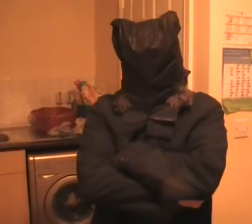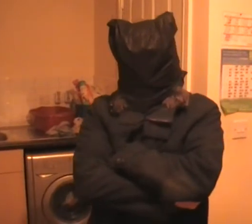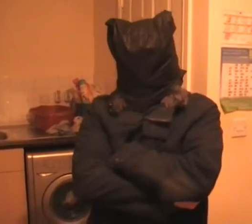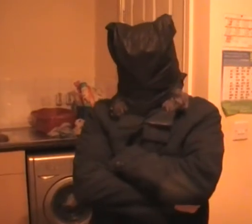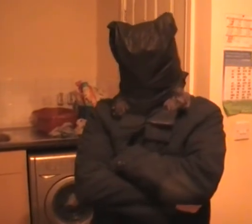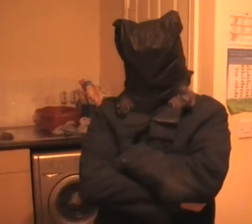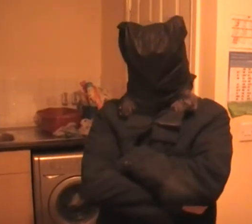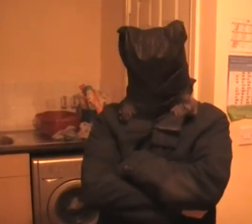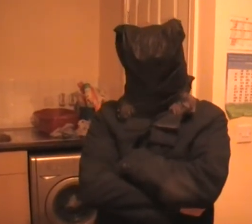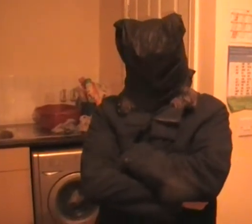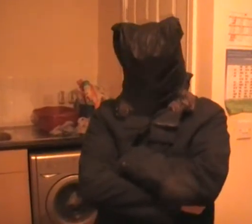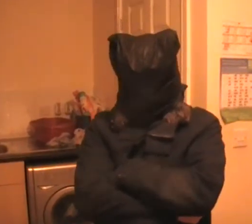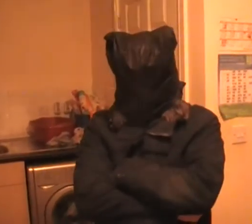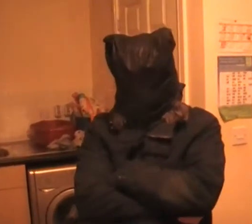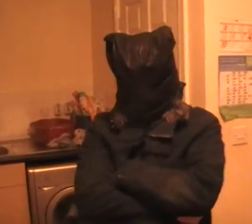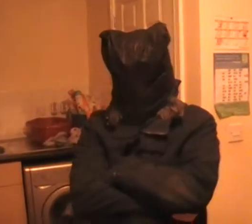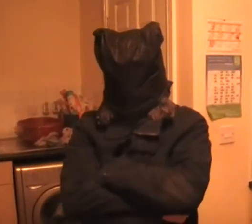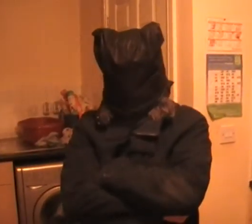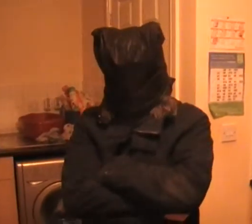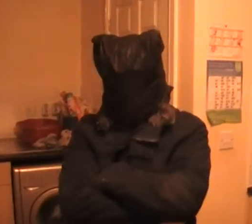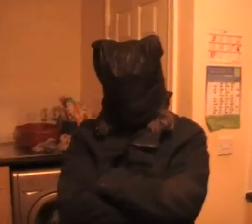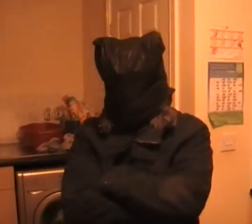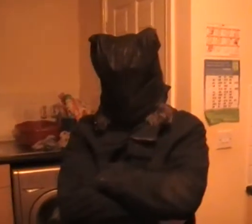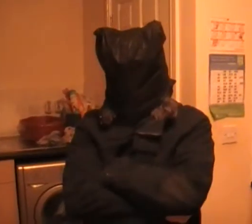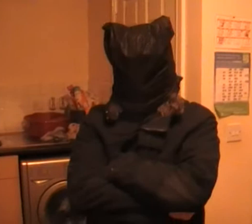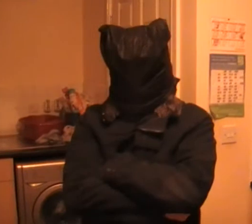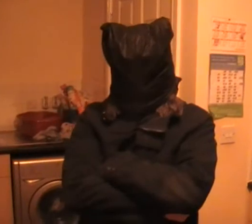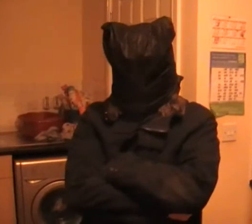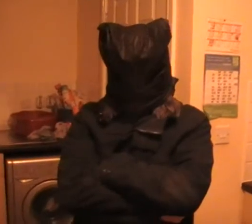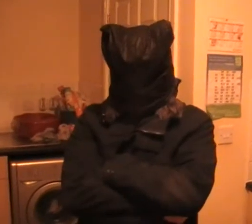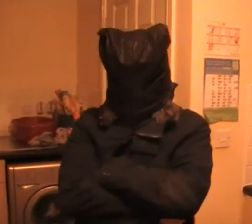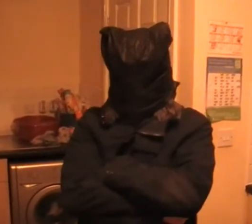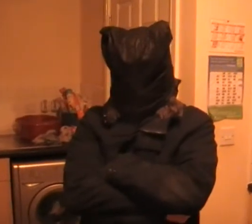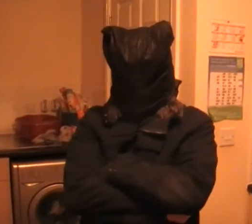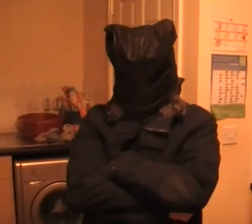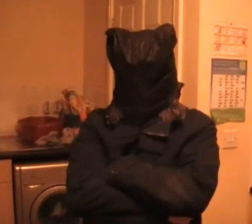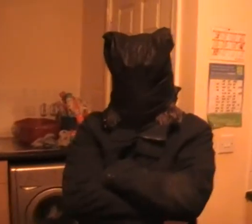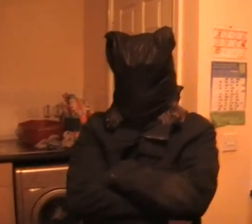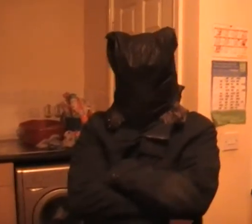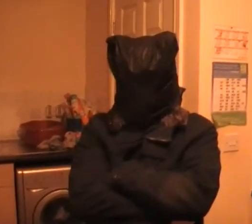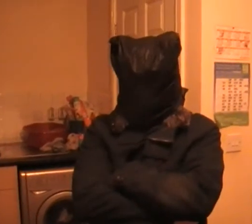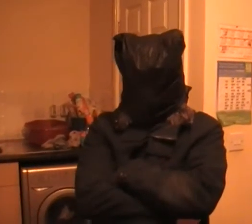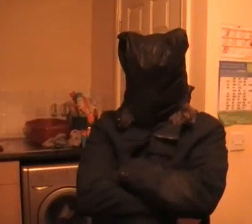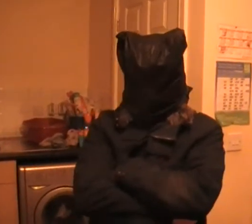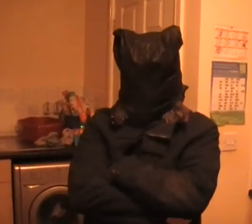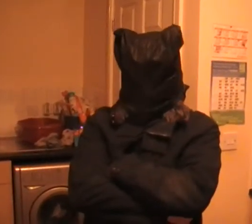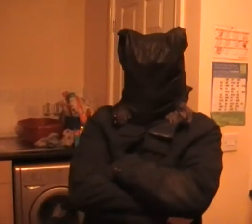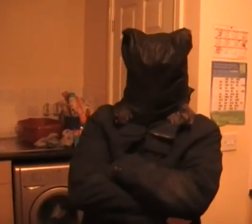The wind blows free from the trees, and it's autumn, and the leaves are falling down. If you look into